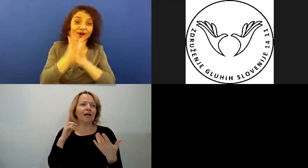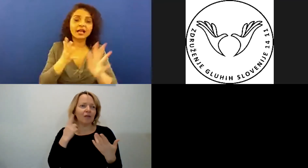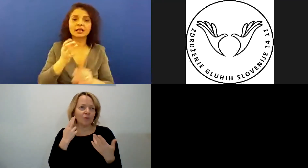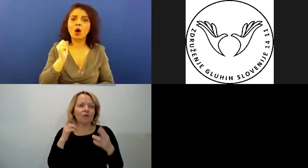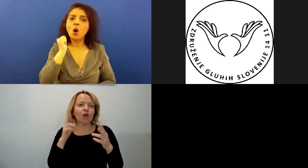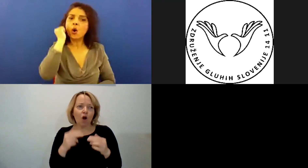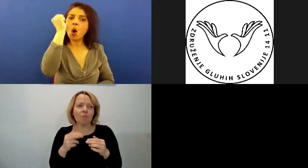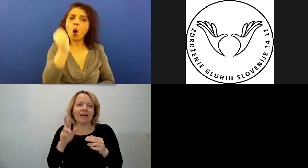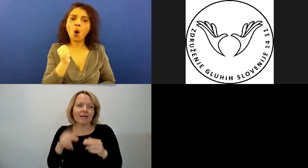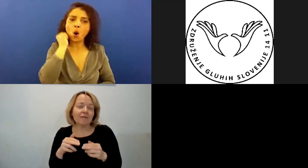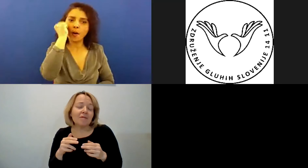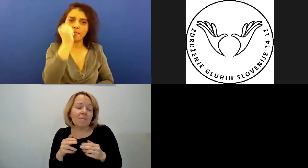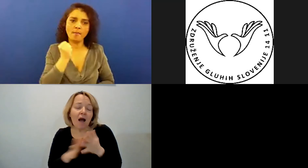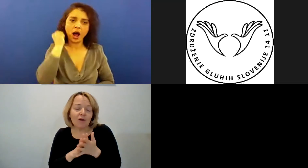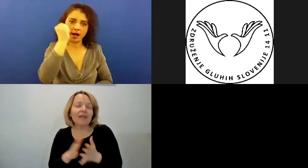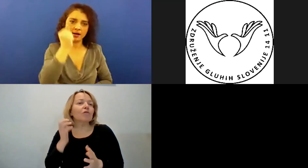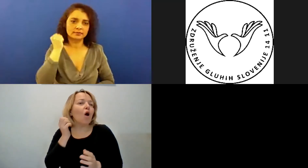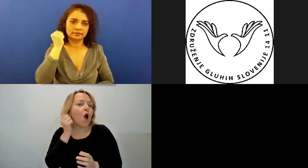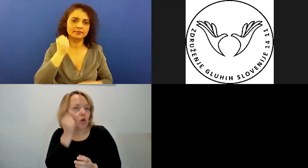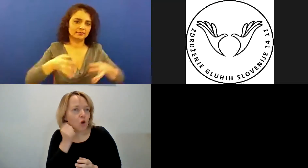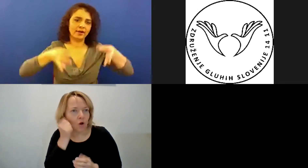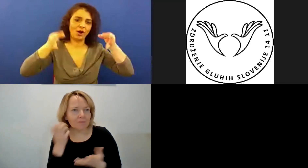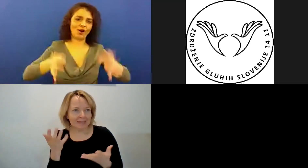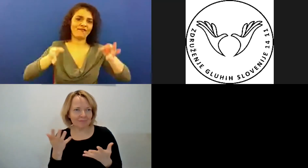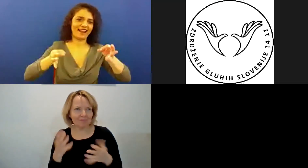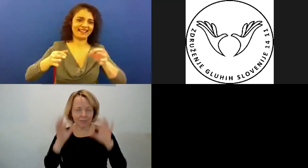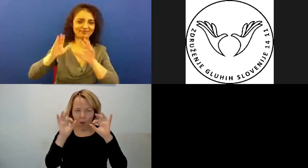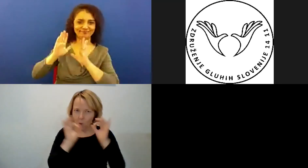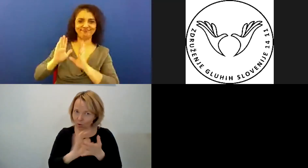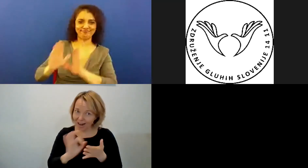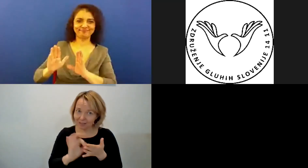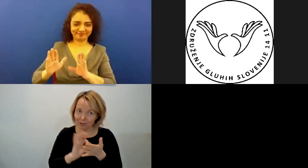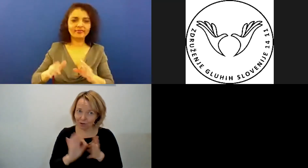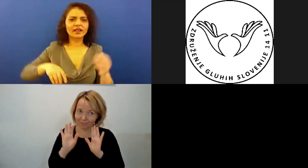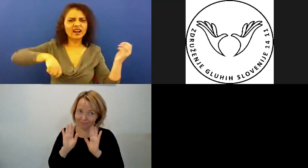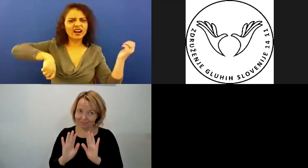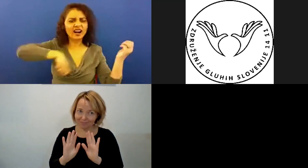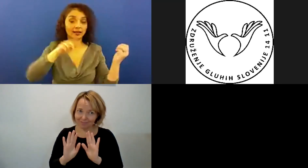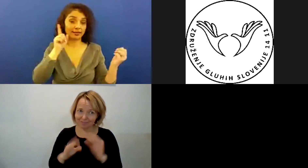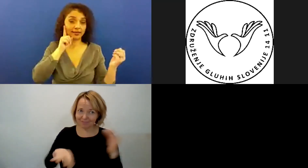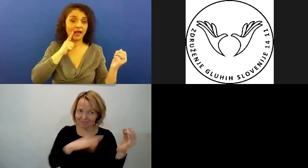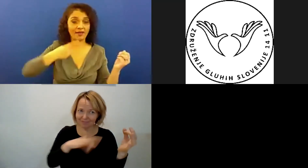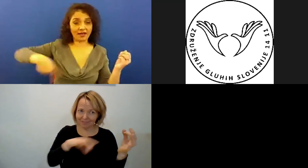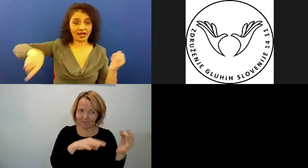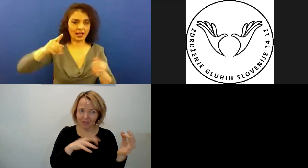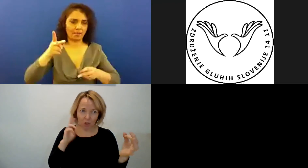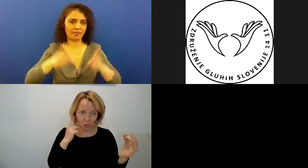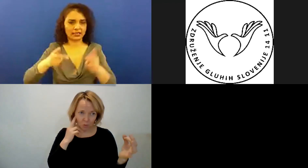deaf people. We have proper signs. This is the sign for Roma. That's official. It's our